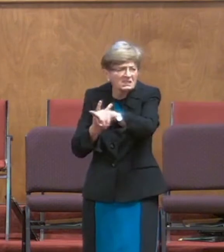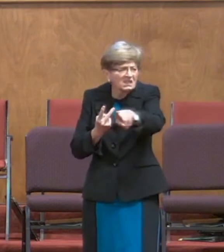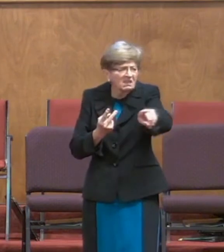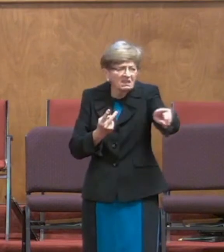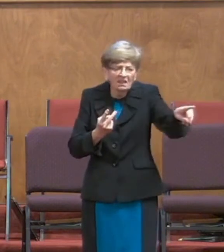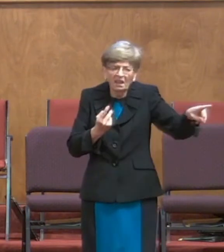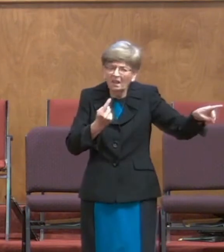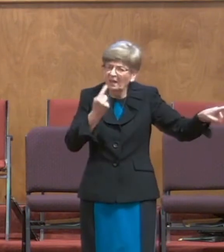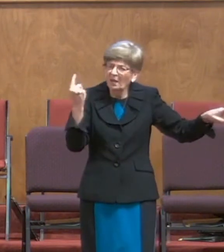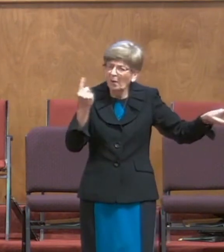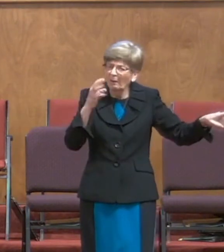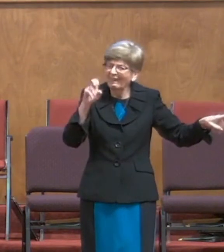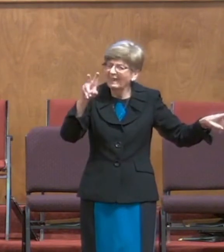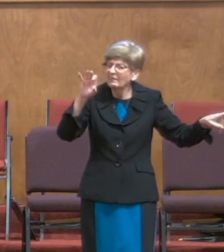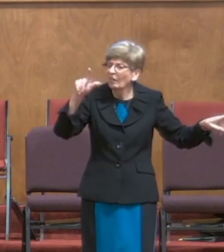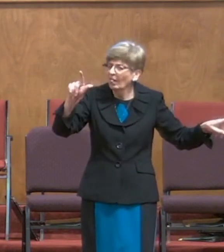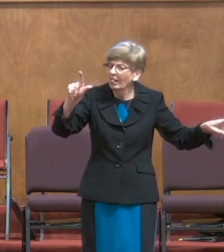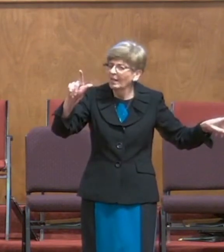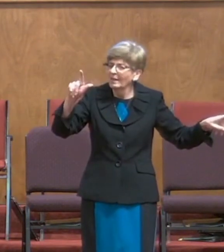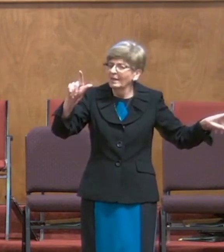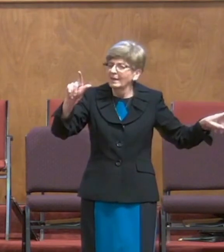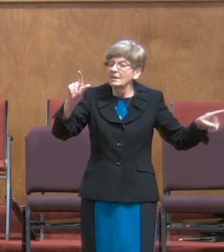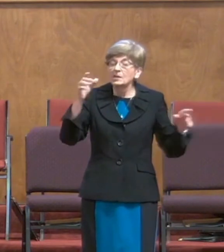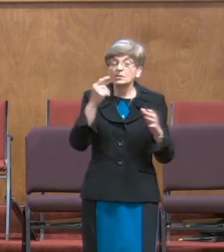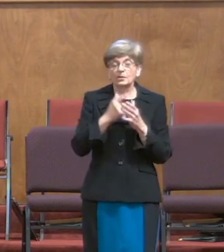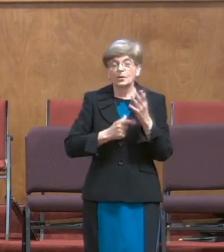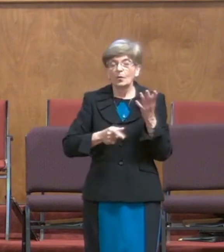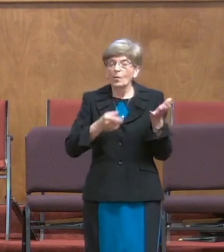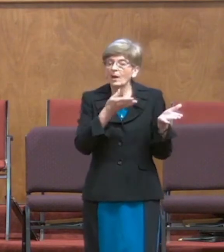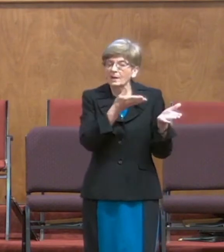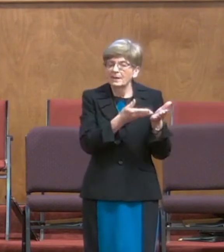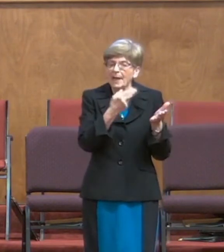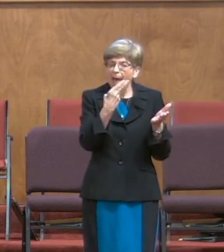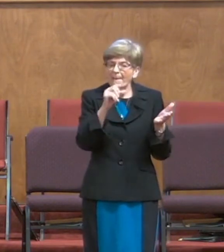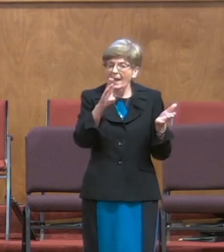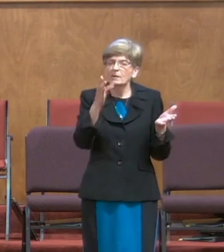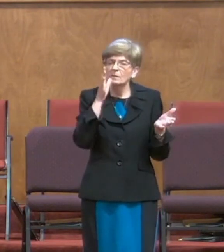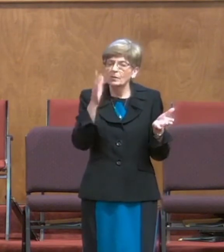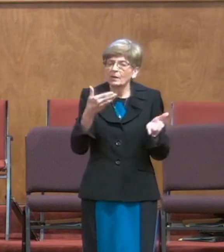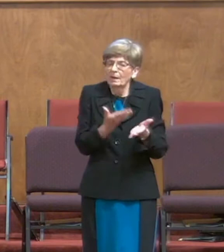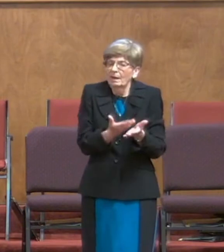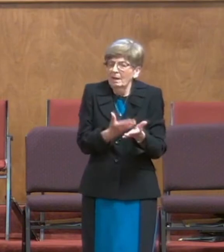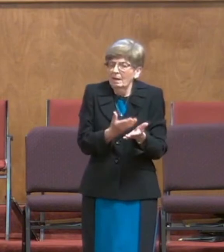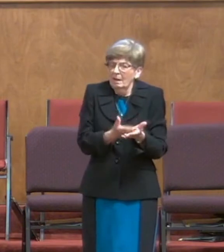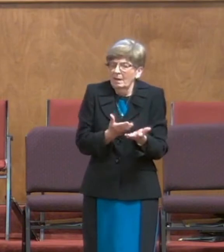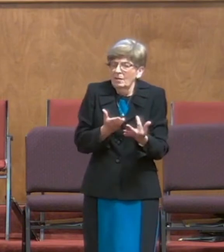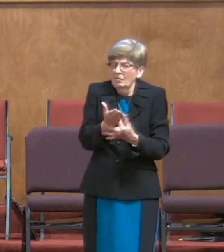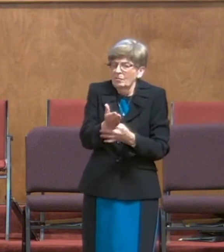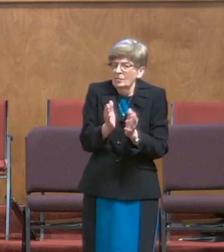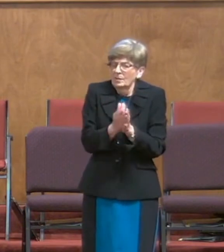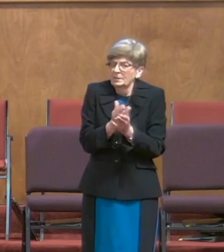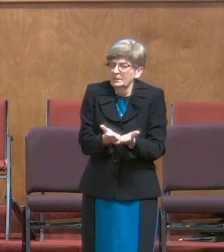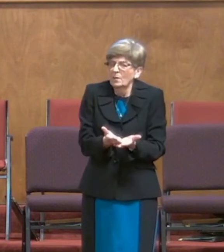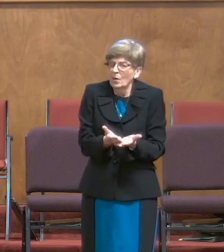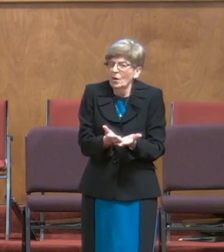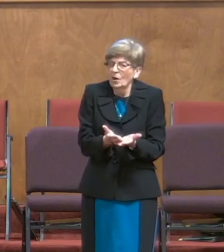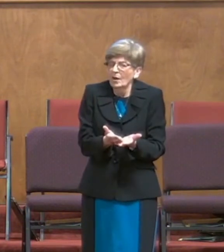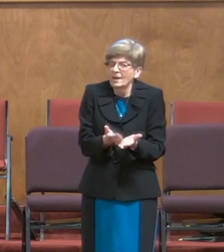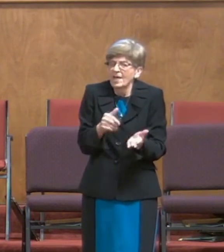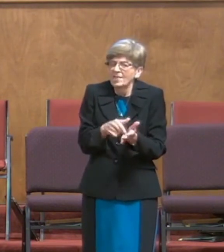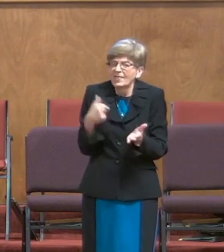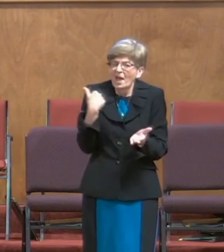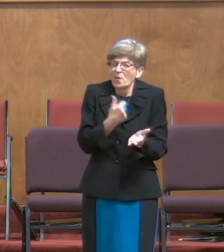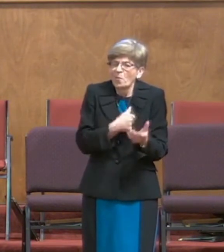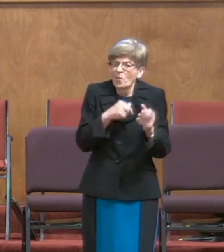And so God, what he's going to demonstrate for us in this book. And God, I'm so thankful for your word that we don't have